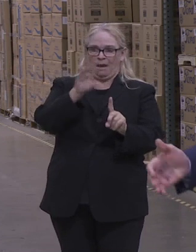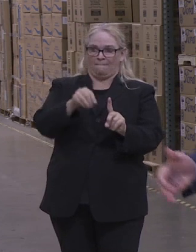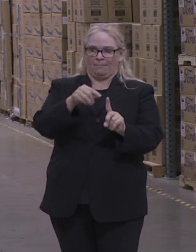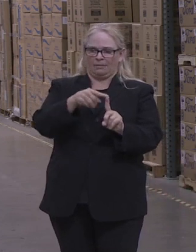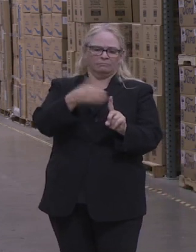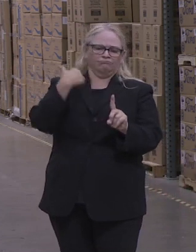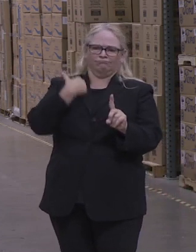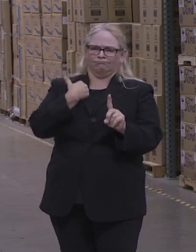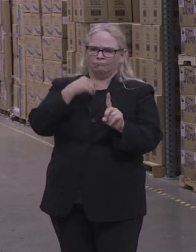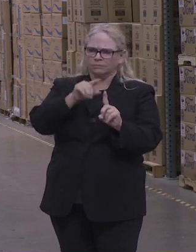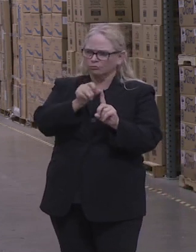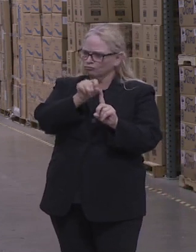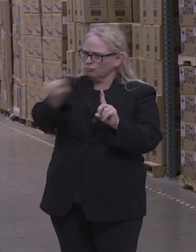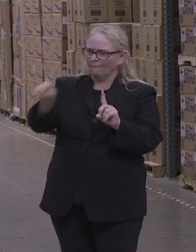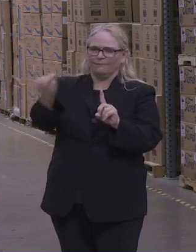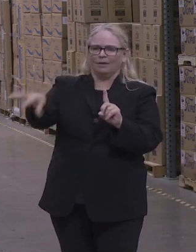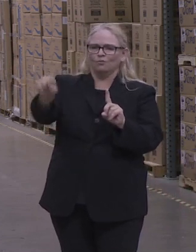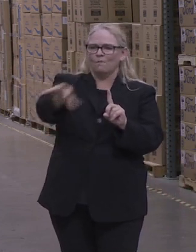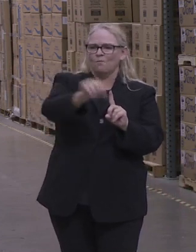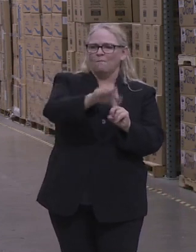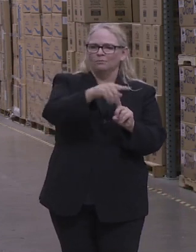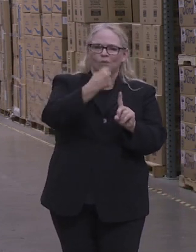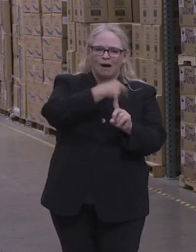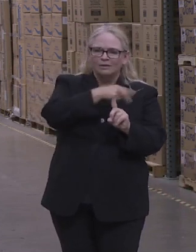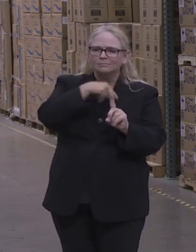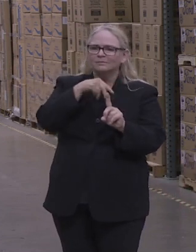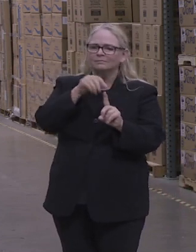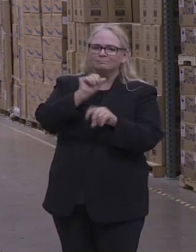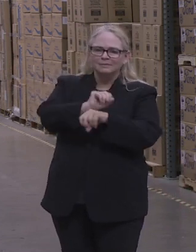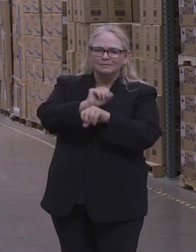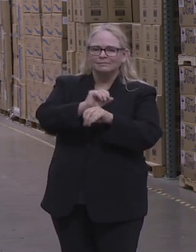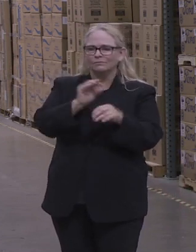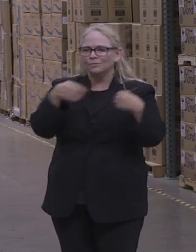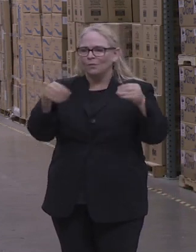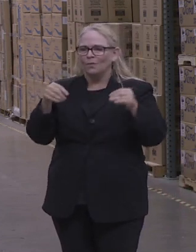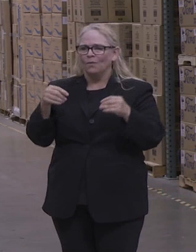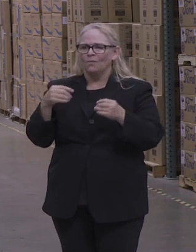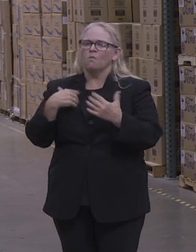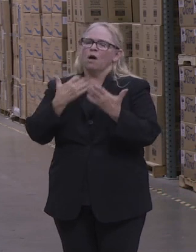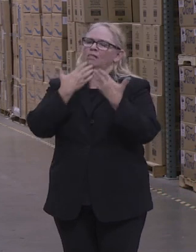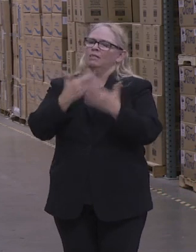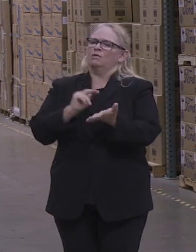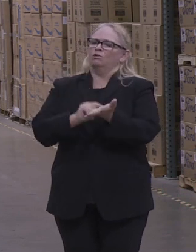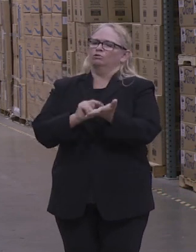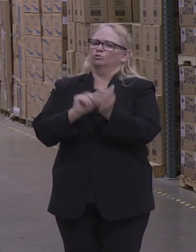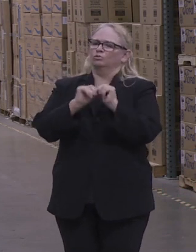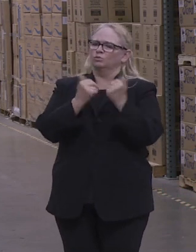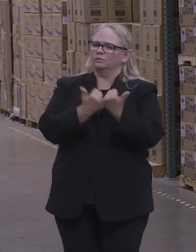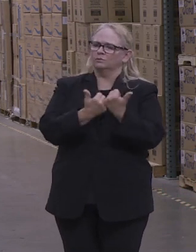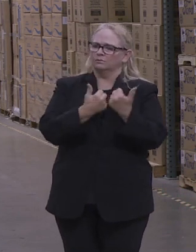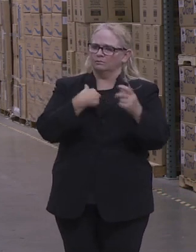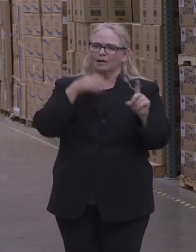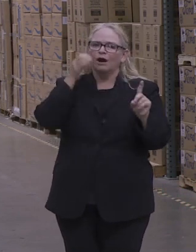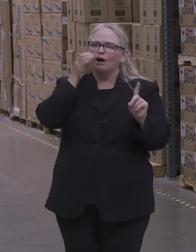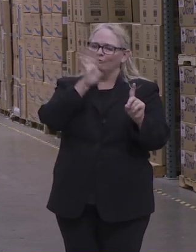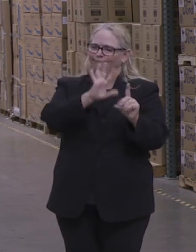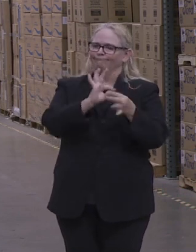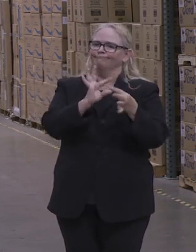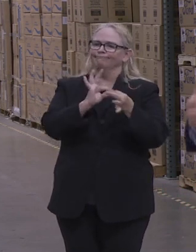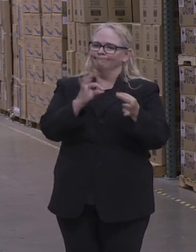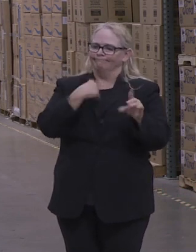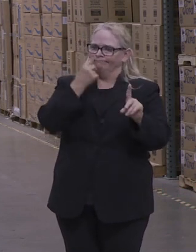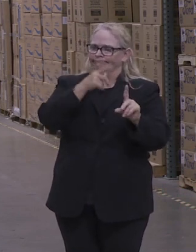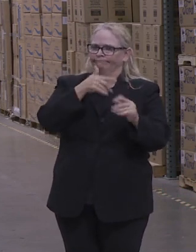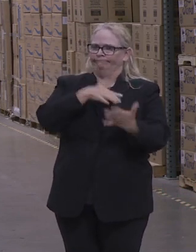thank CNA, California Nurse Association, they've been very pointed in this space, that we hear you and we recognize,